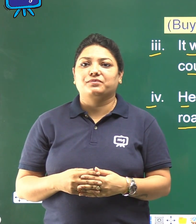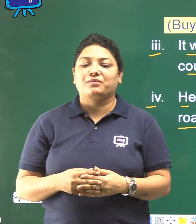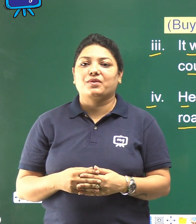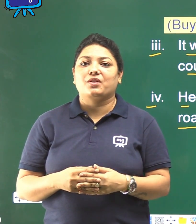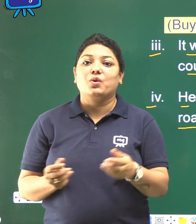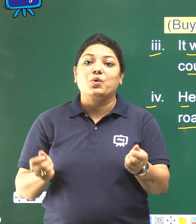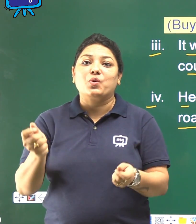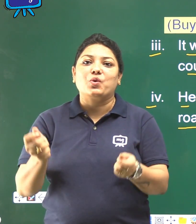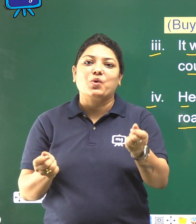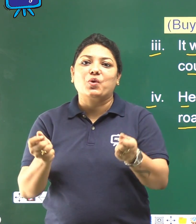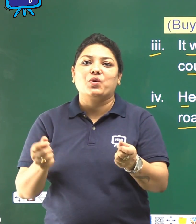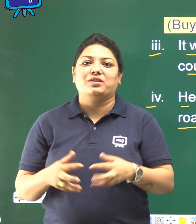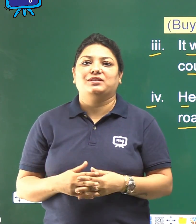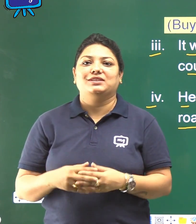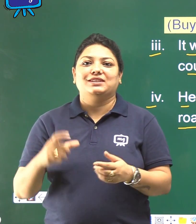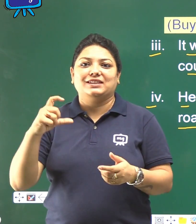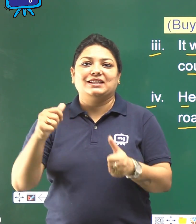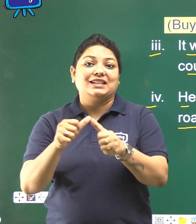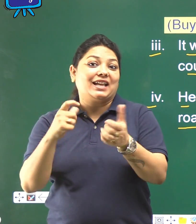drove the car